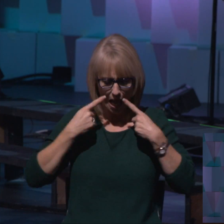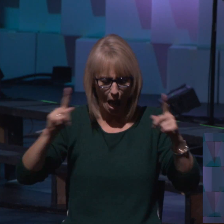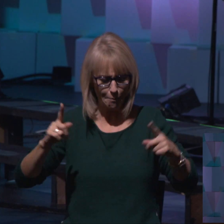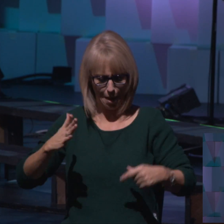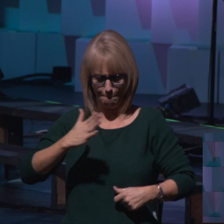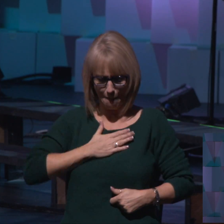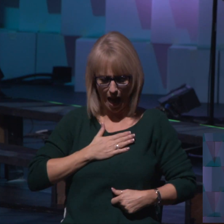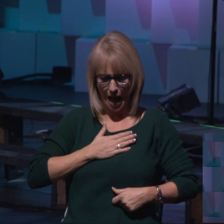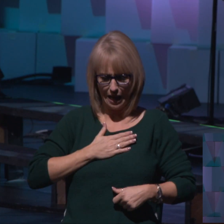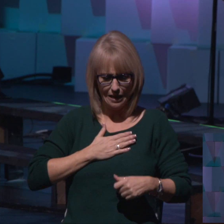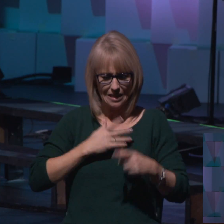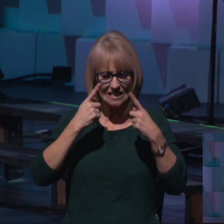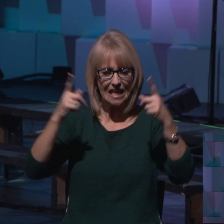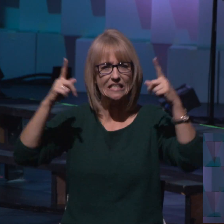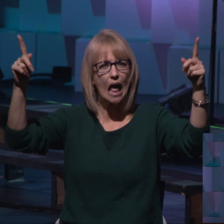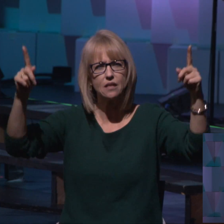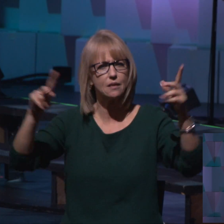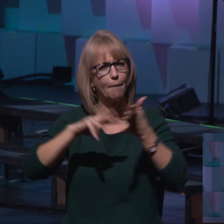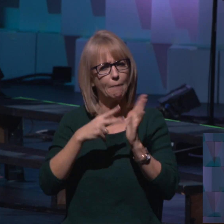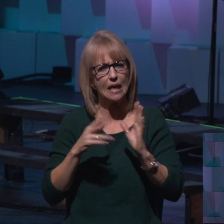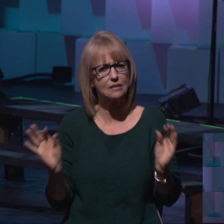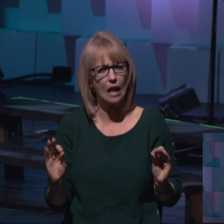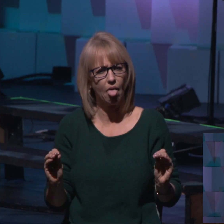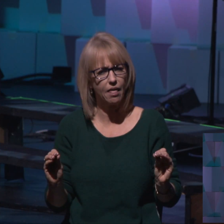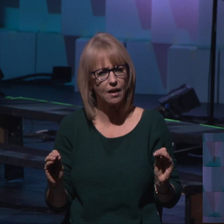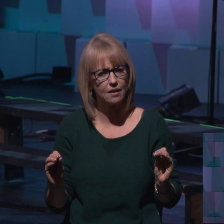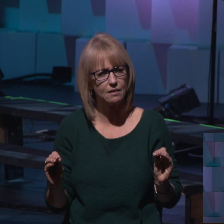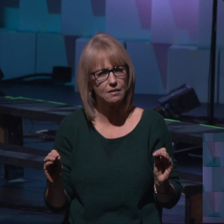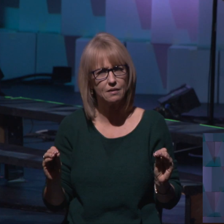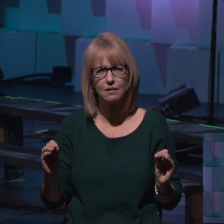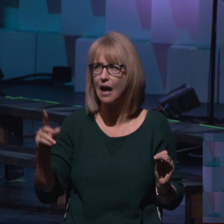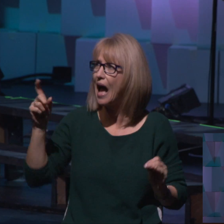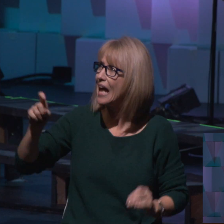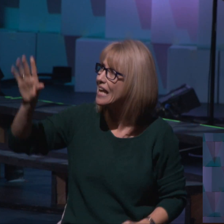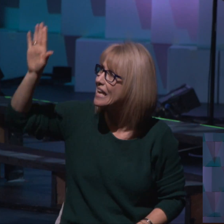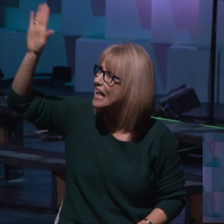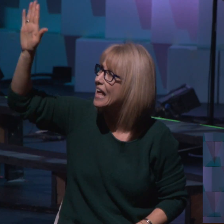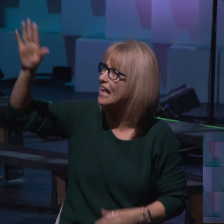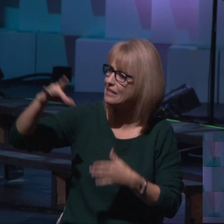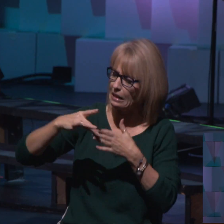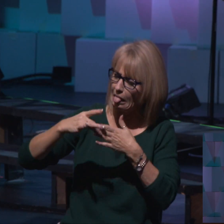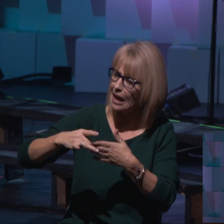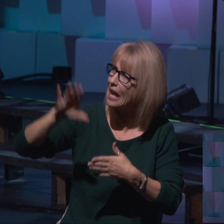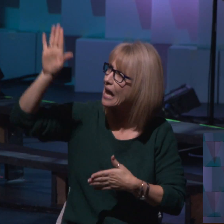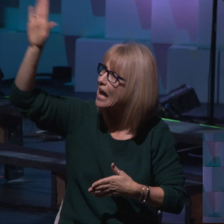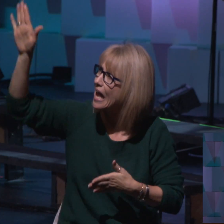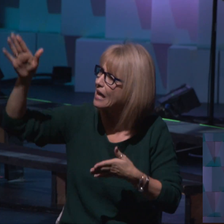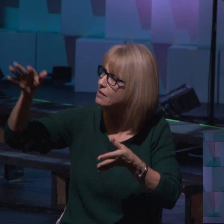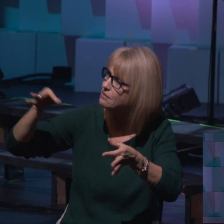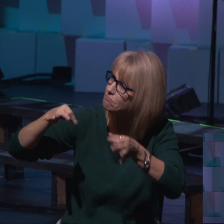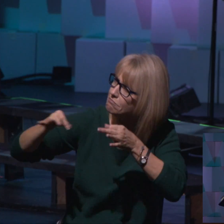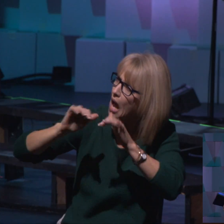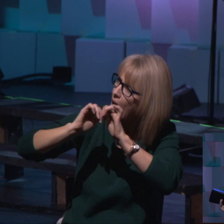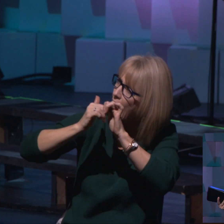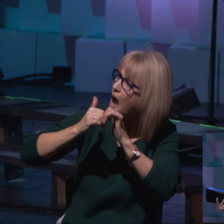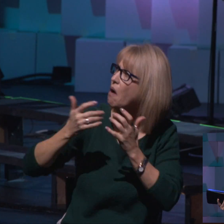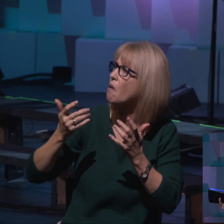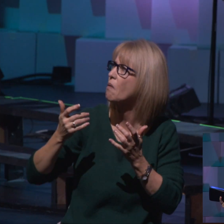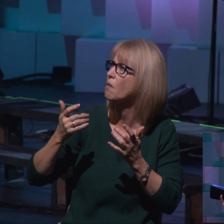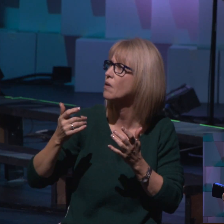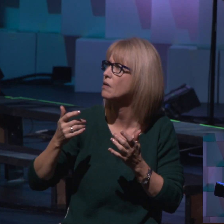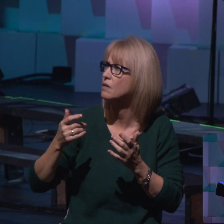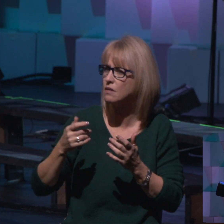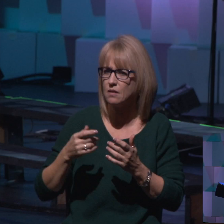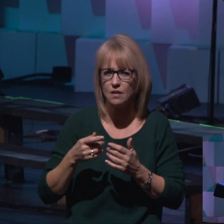say, I need your blessings. I need your direction. And today, if you're in that position where you say, I don't